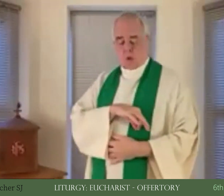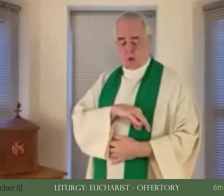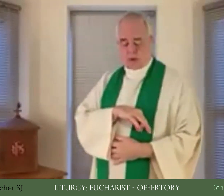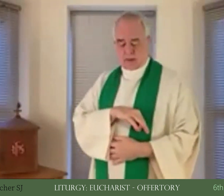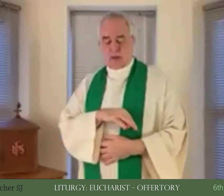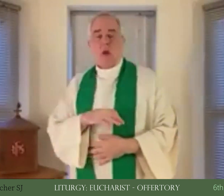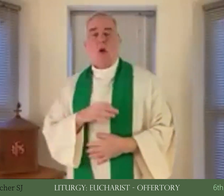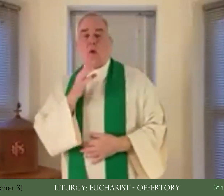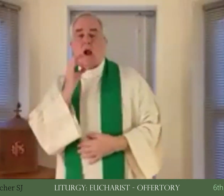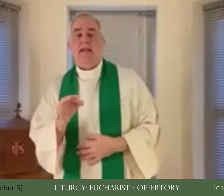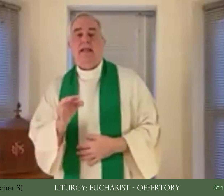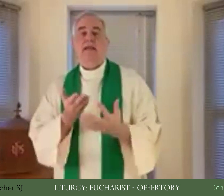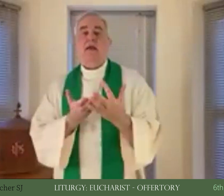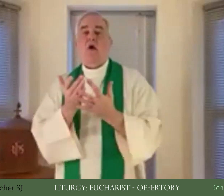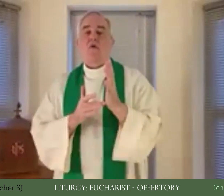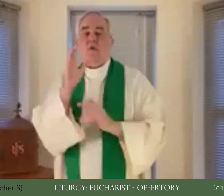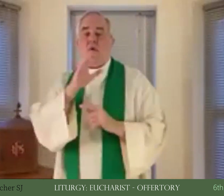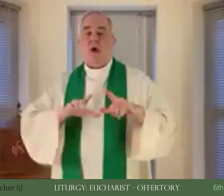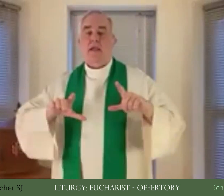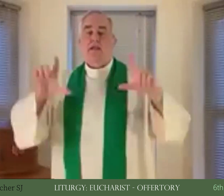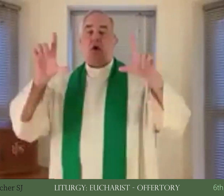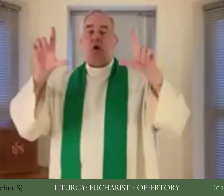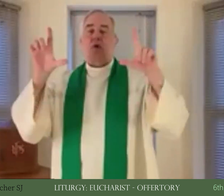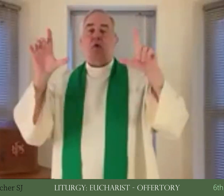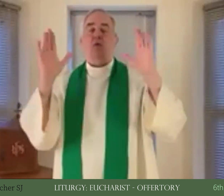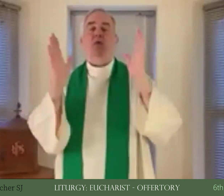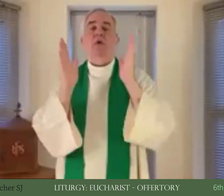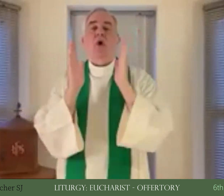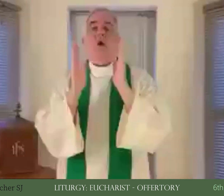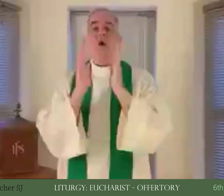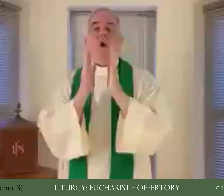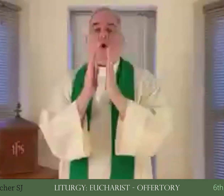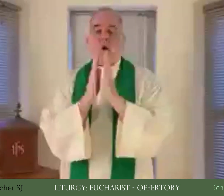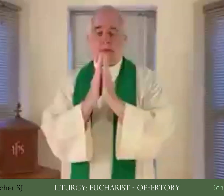reward. We ask this through Christ our Lord. Amen.